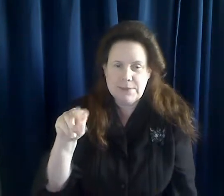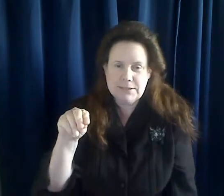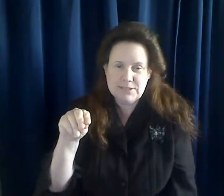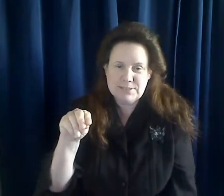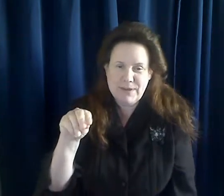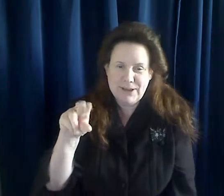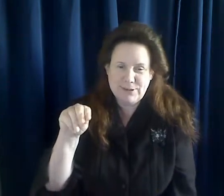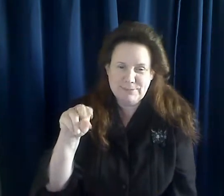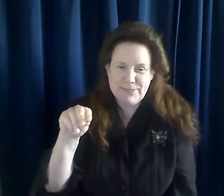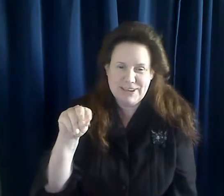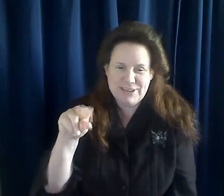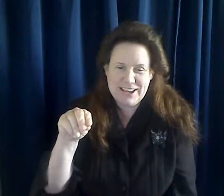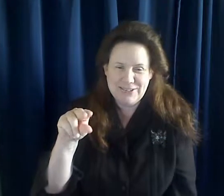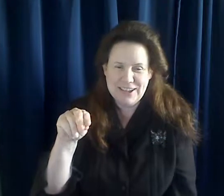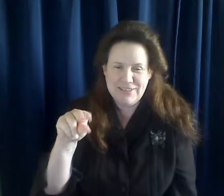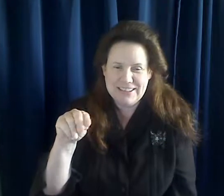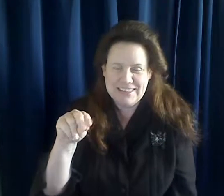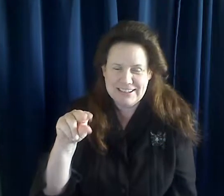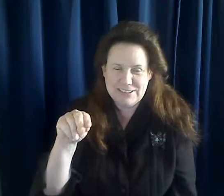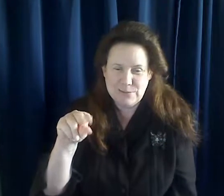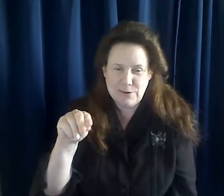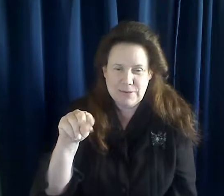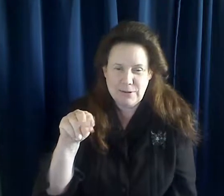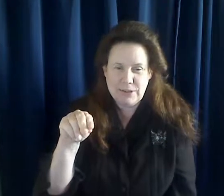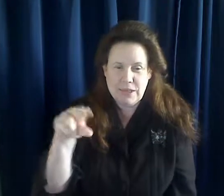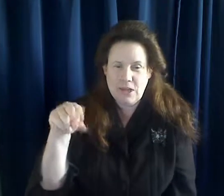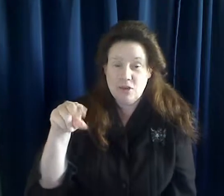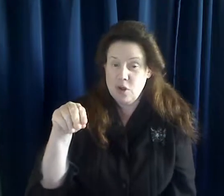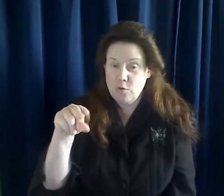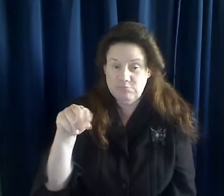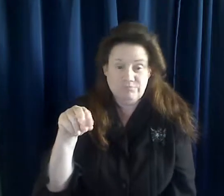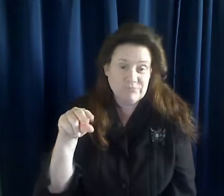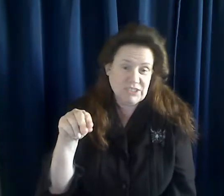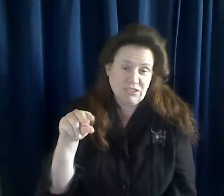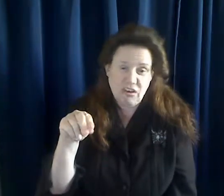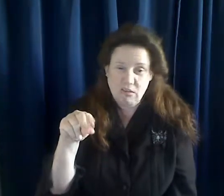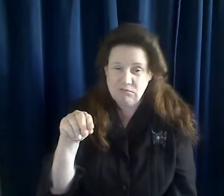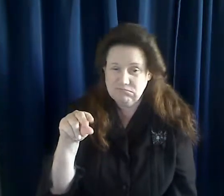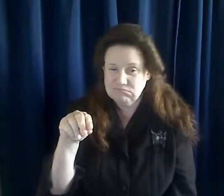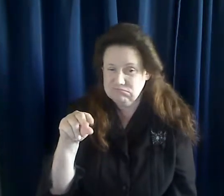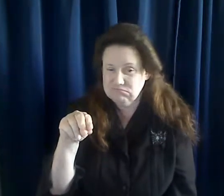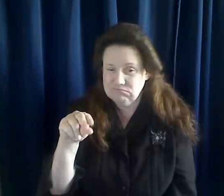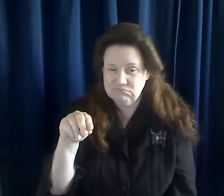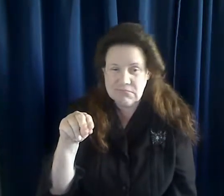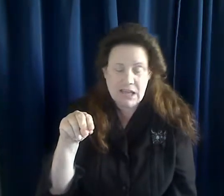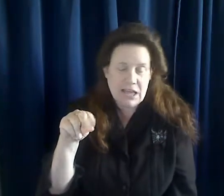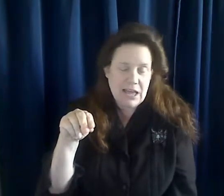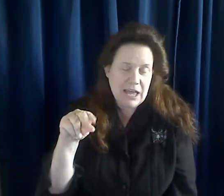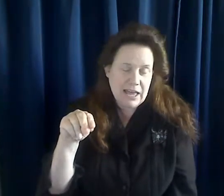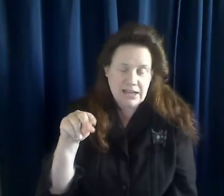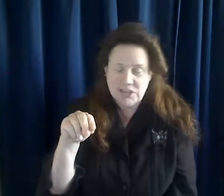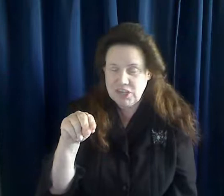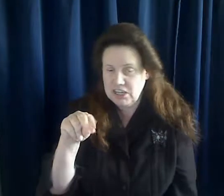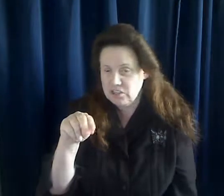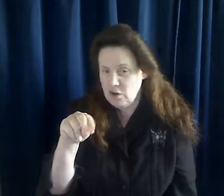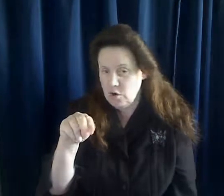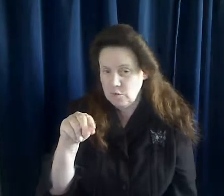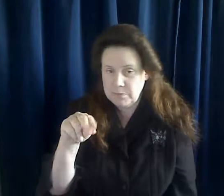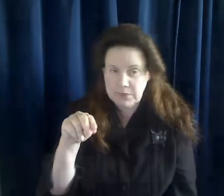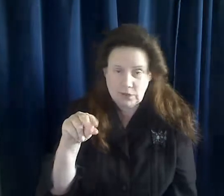that's just my own theory. I don't have anything to prove that with. No, no. A head shake no would be good